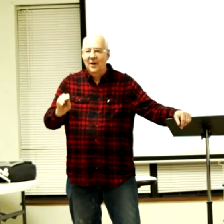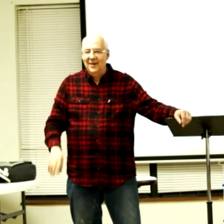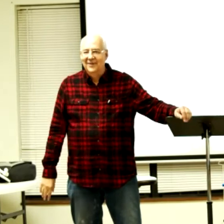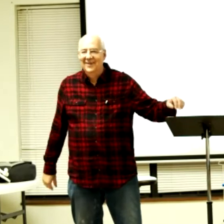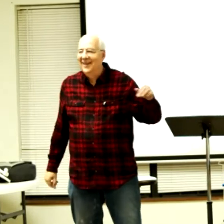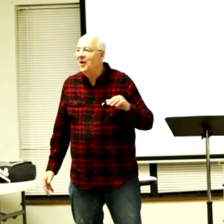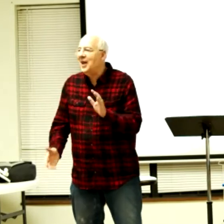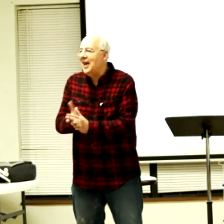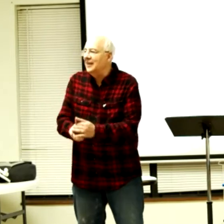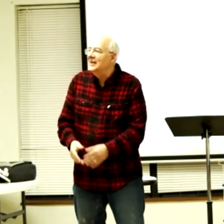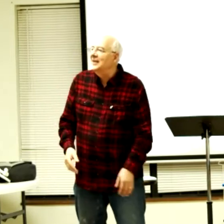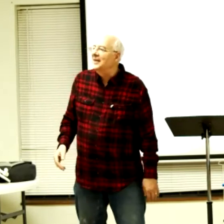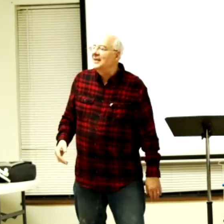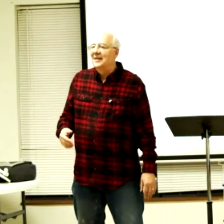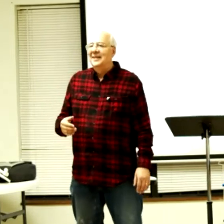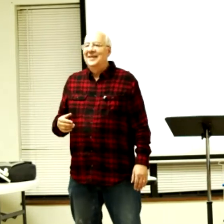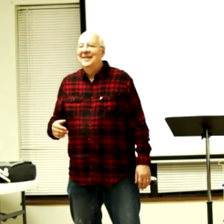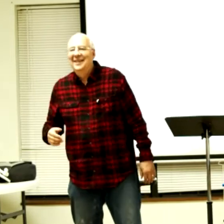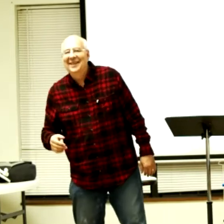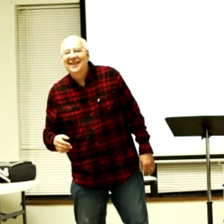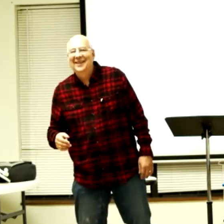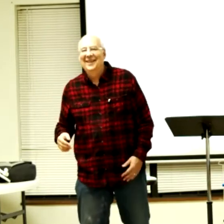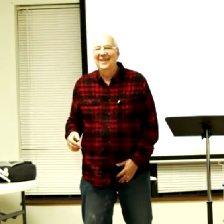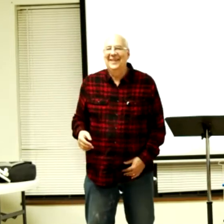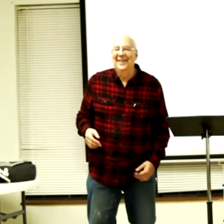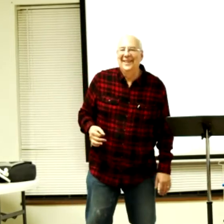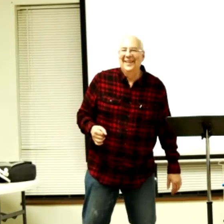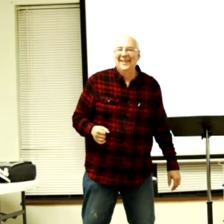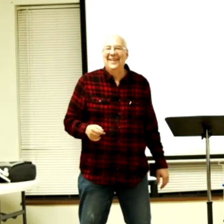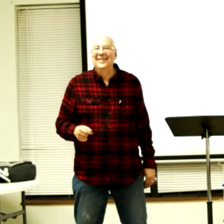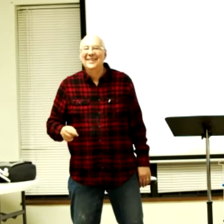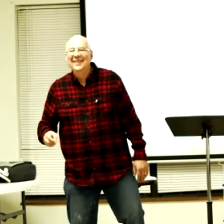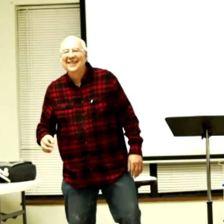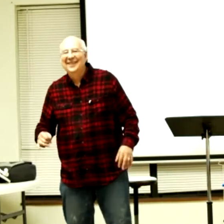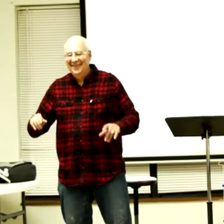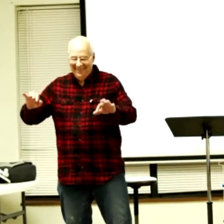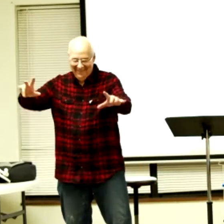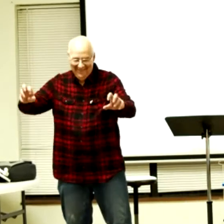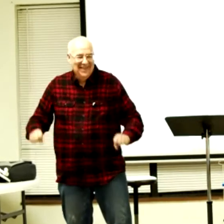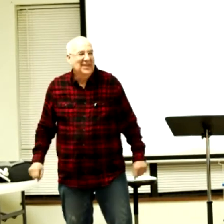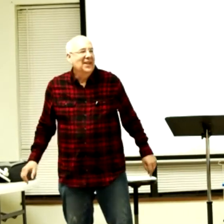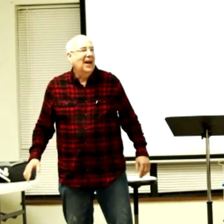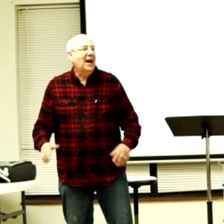40. Okay. I'm watching it, that's not making sense after a while. All